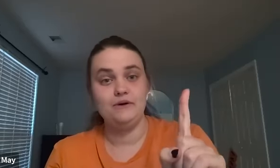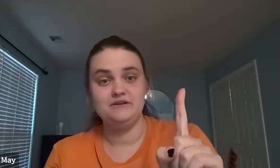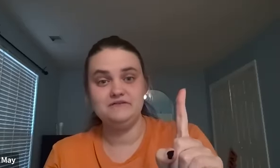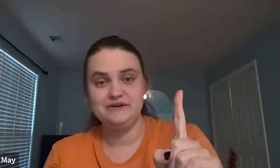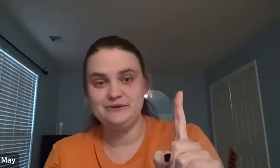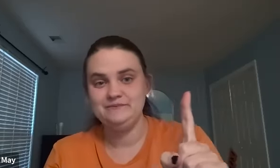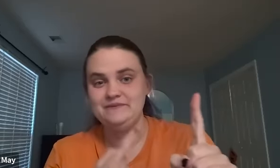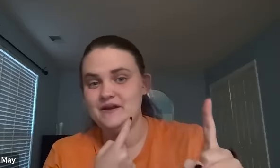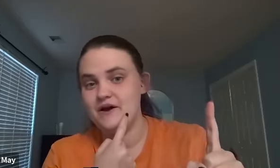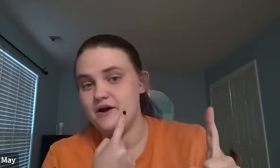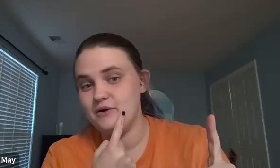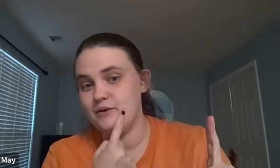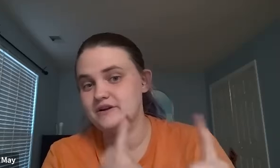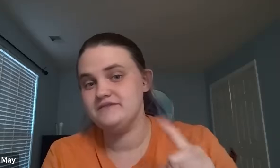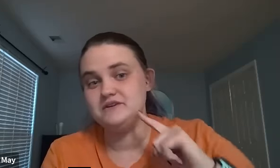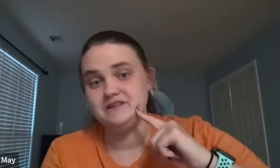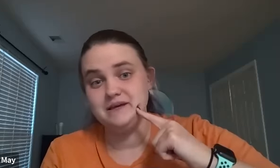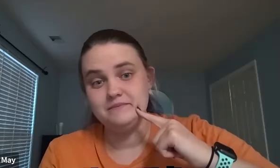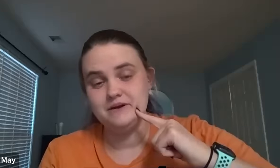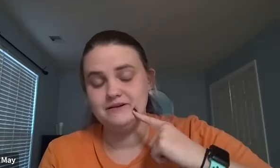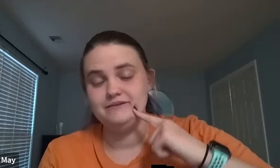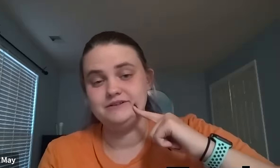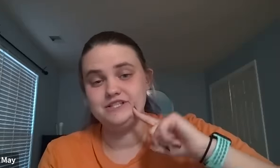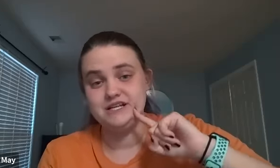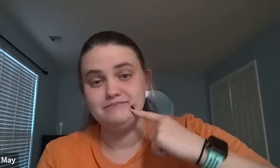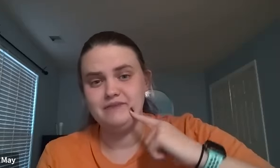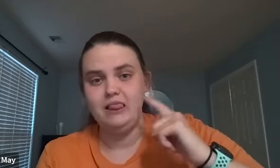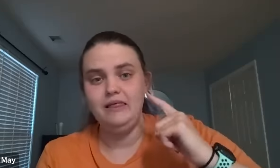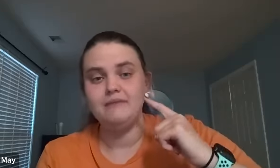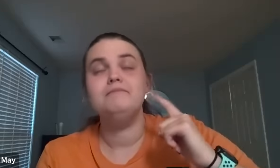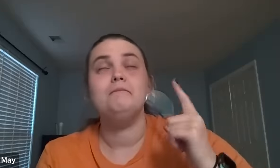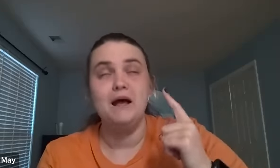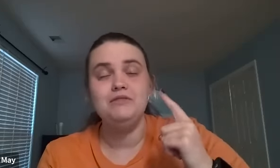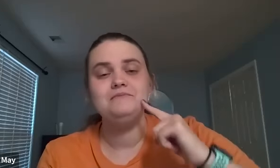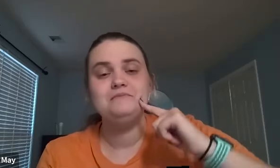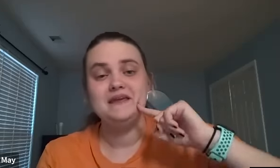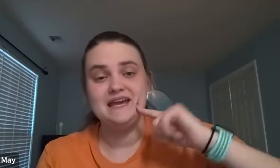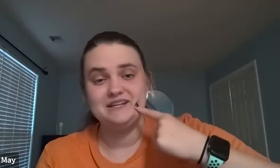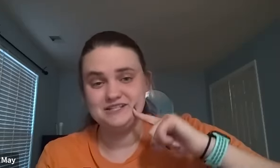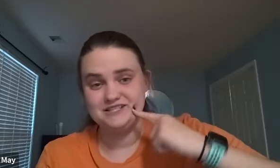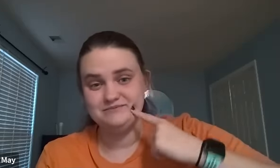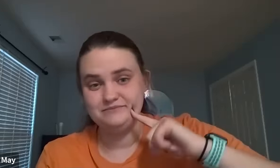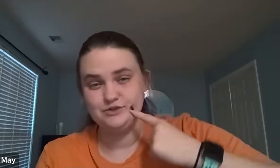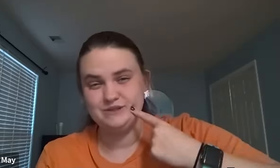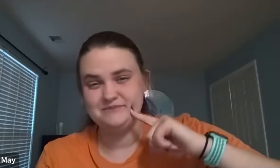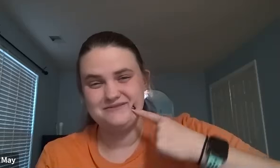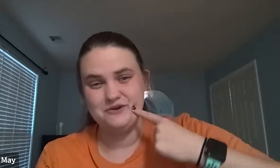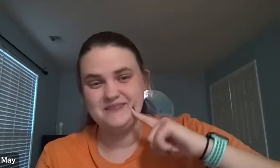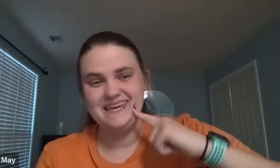pointer finger on the corner of your lip or your chin, mouth, and you just twist it back and forth,